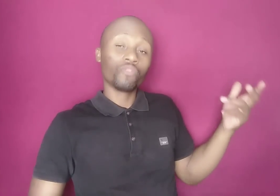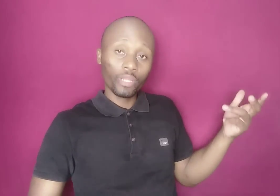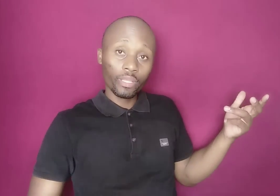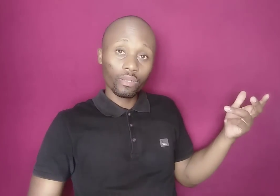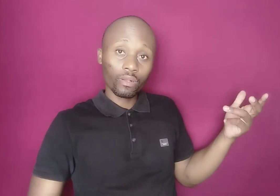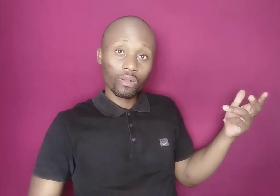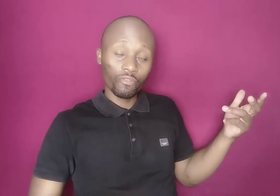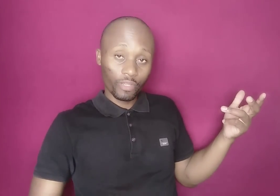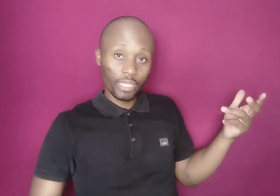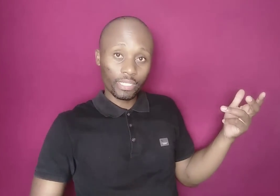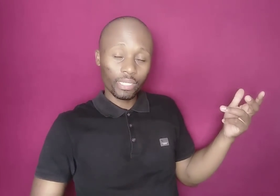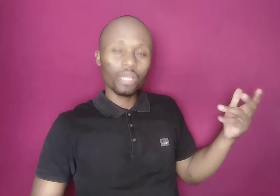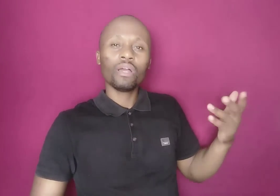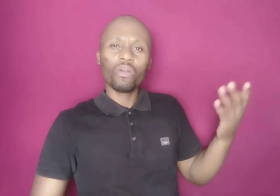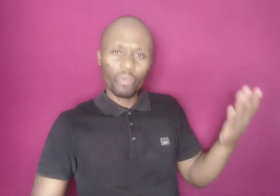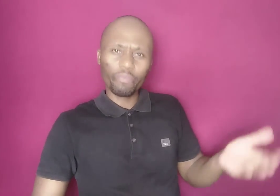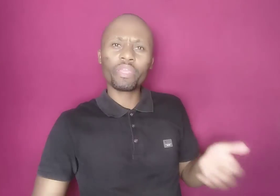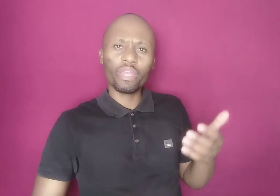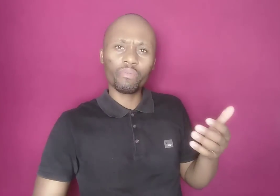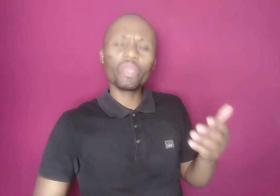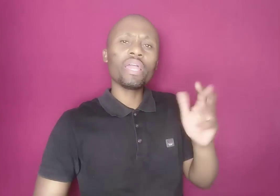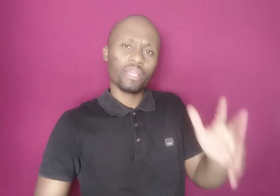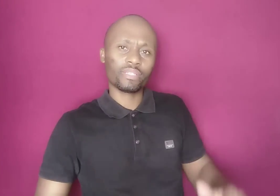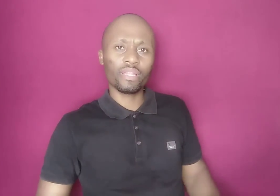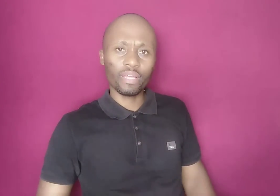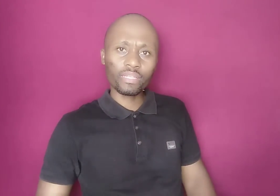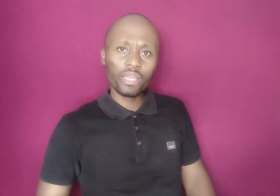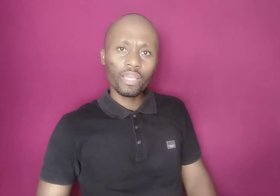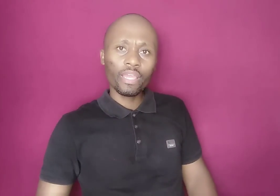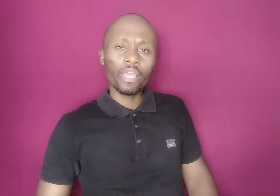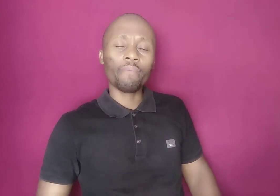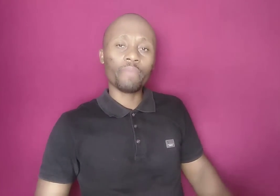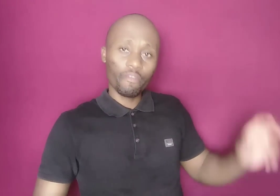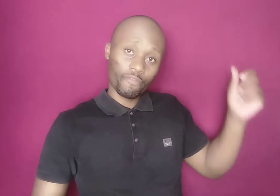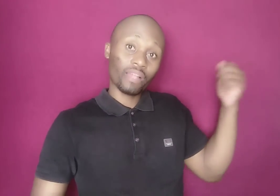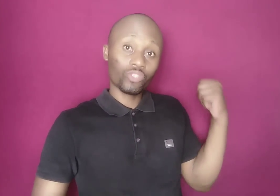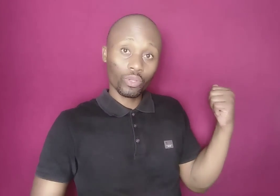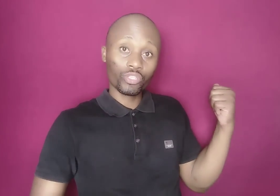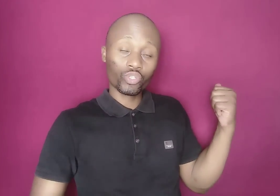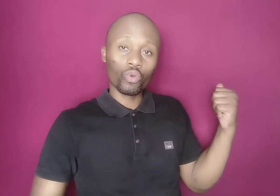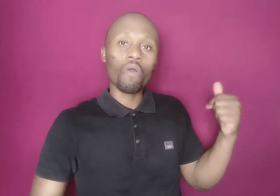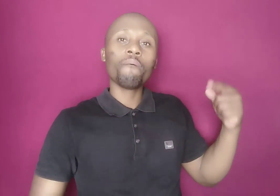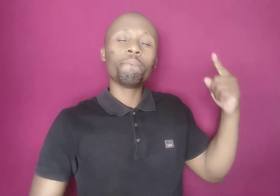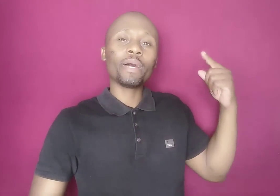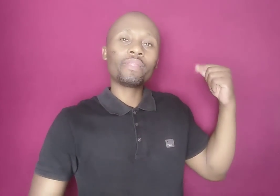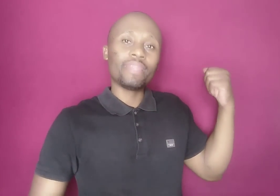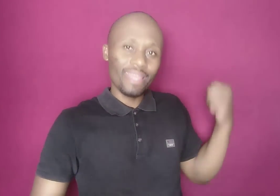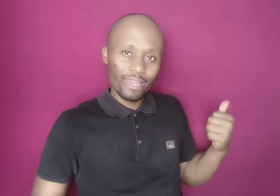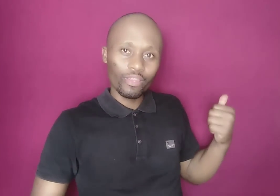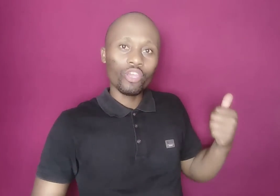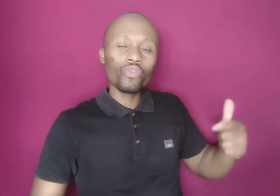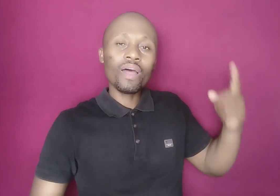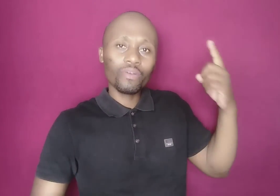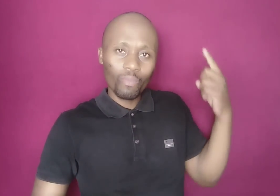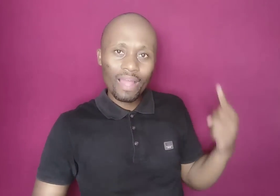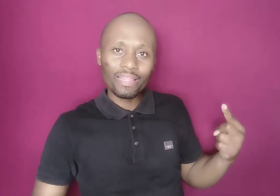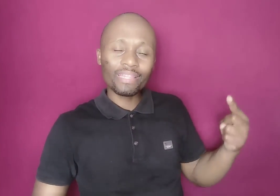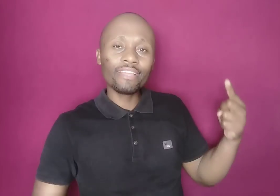wrongfully convicted, we can understand that, if that story is true. But then you are the one that needs